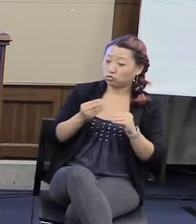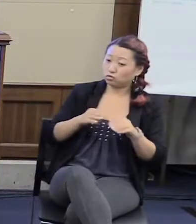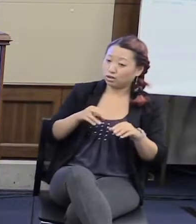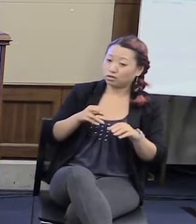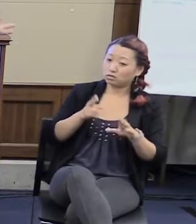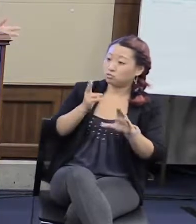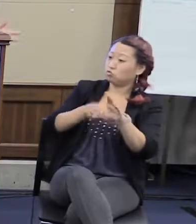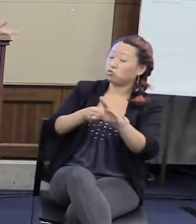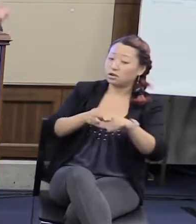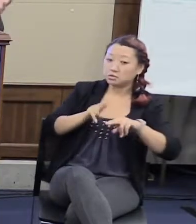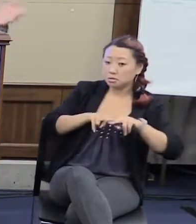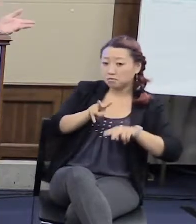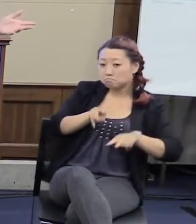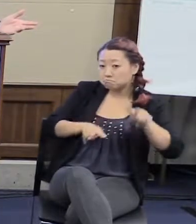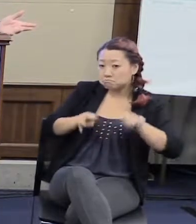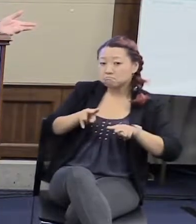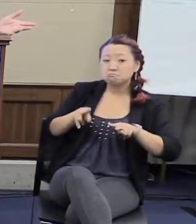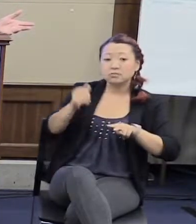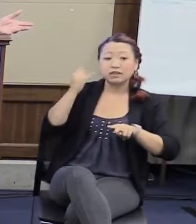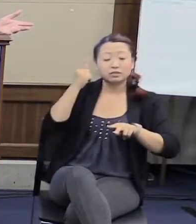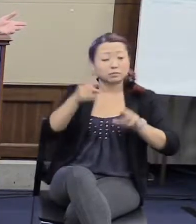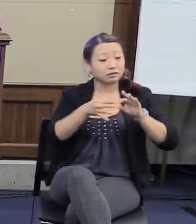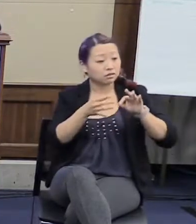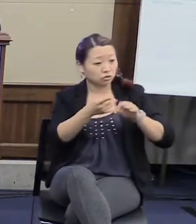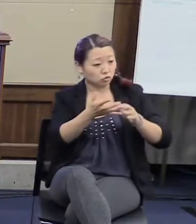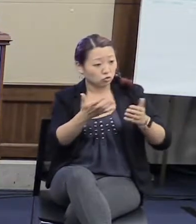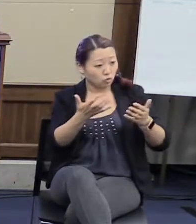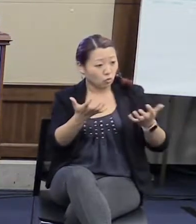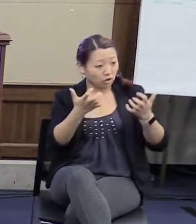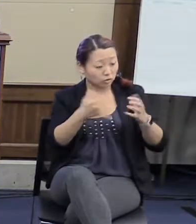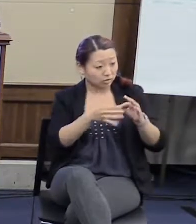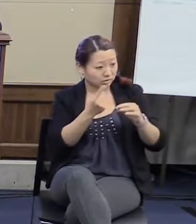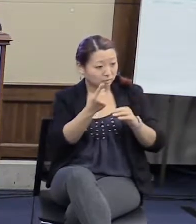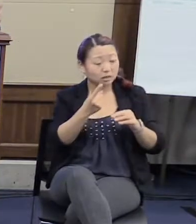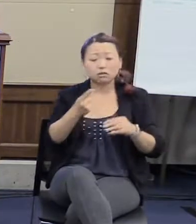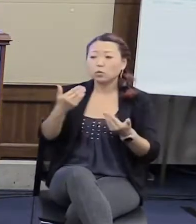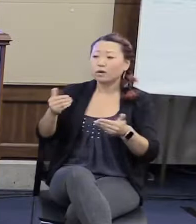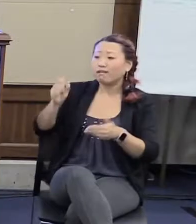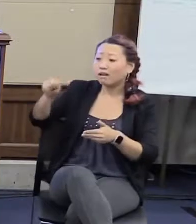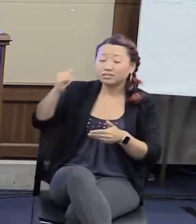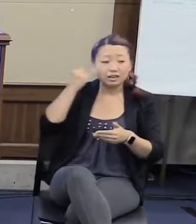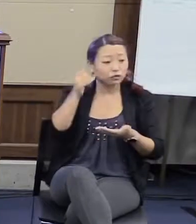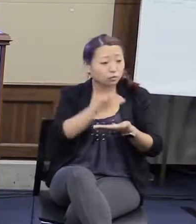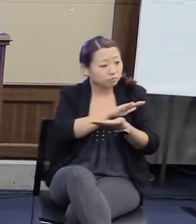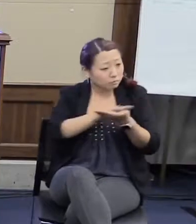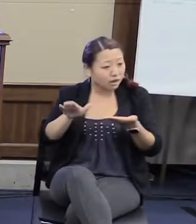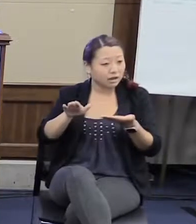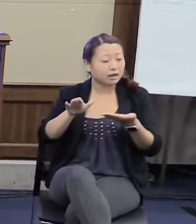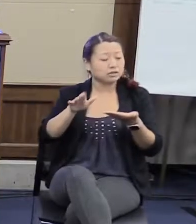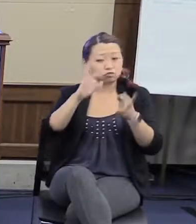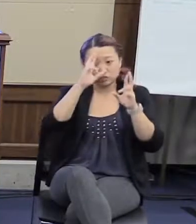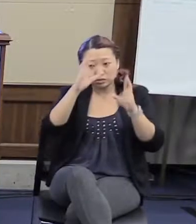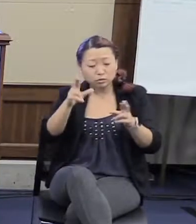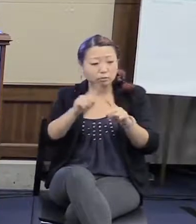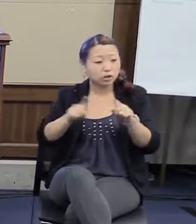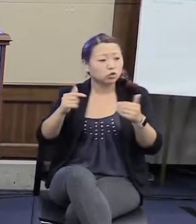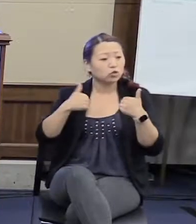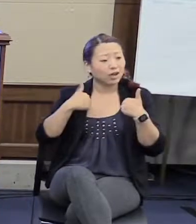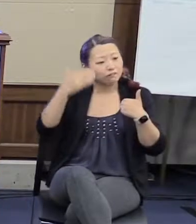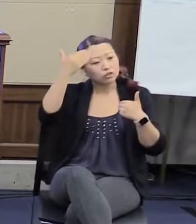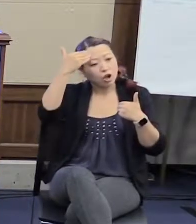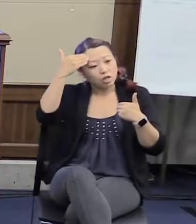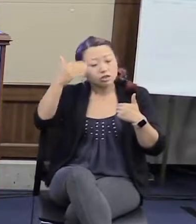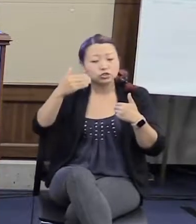point somebody's going to say, do you have anything to say? Ask them a question, right? And if you're polite and respectful, but you also have something to say, some knowledge,